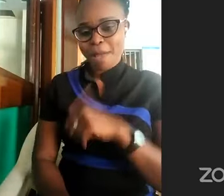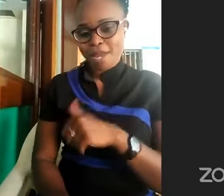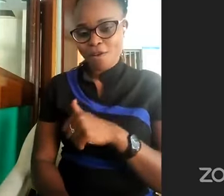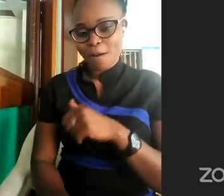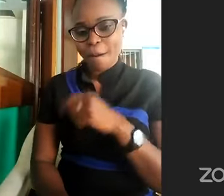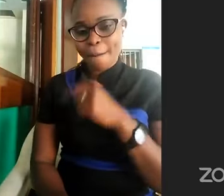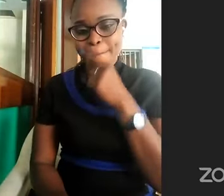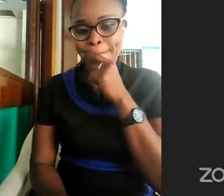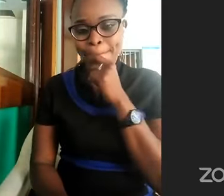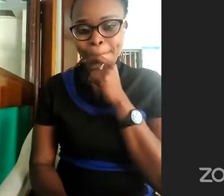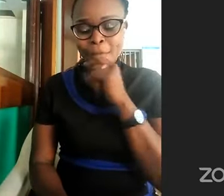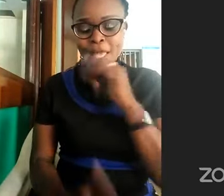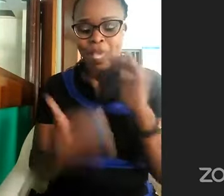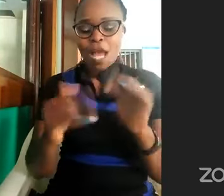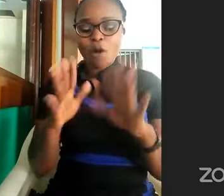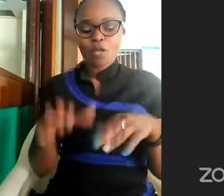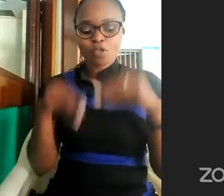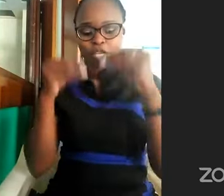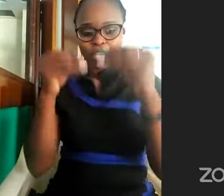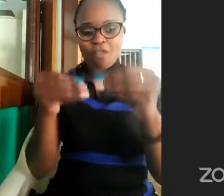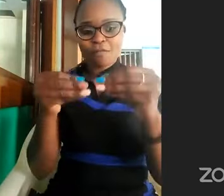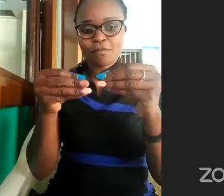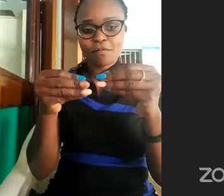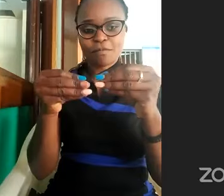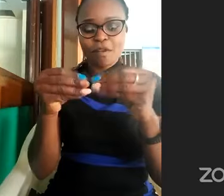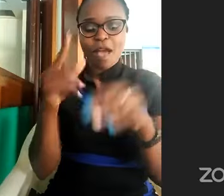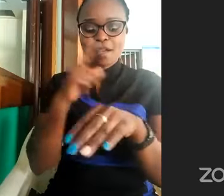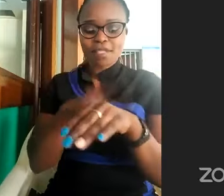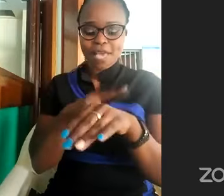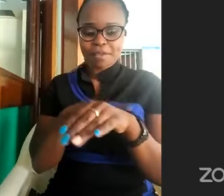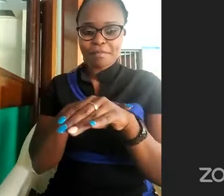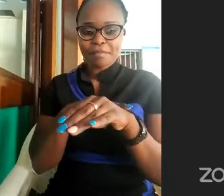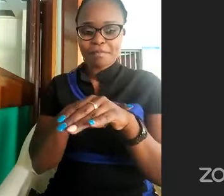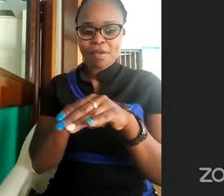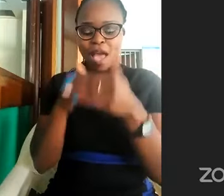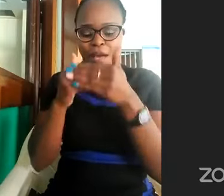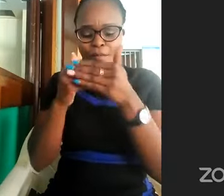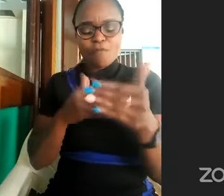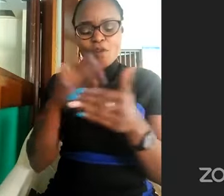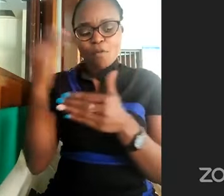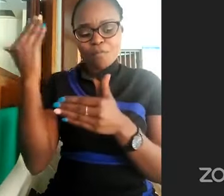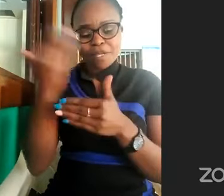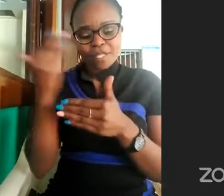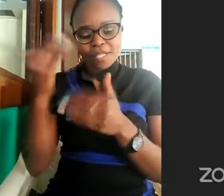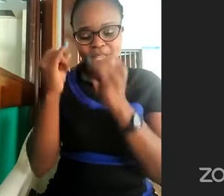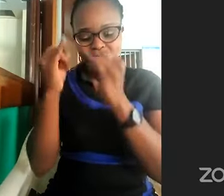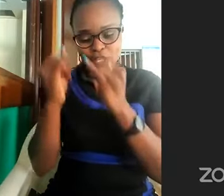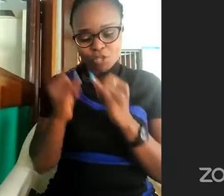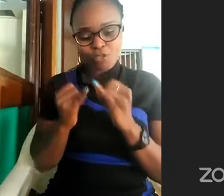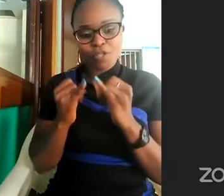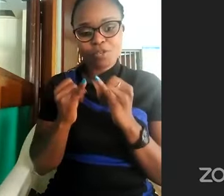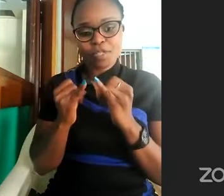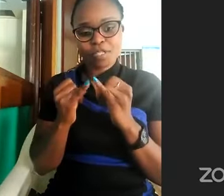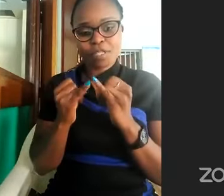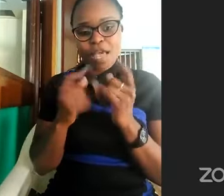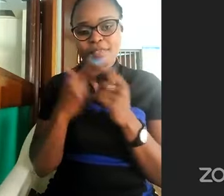Before she presents, she'll tell us, maybe introduce herself, and then tell us what she does, and